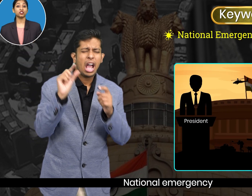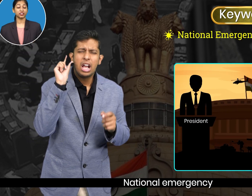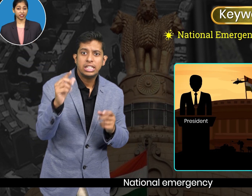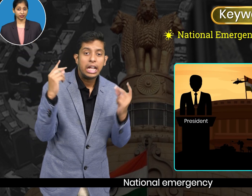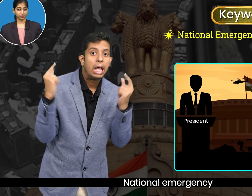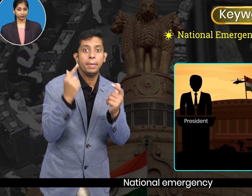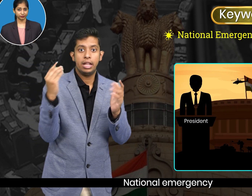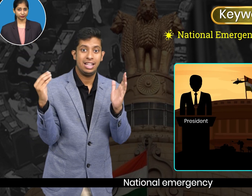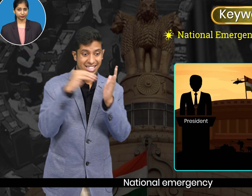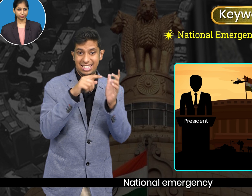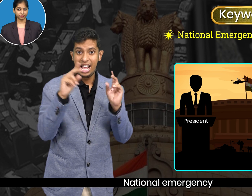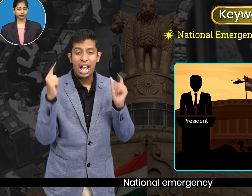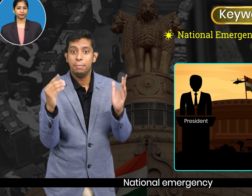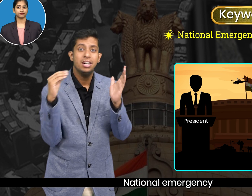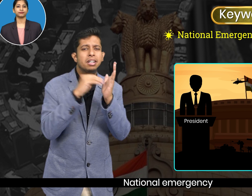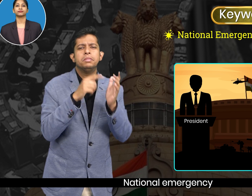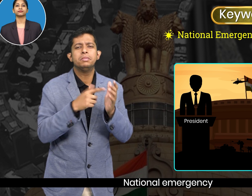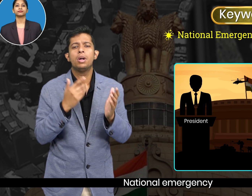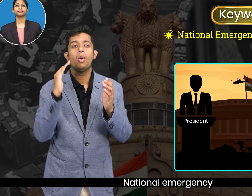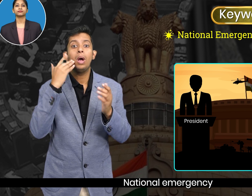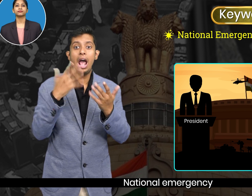National emergency.